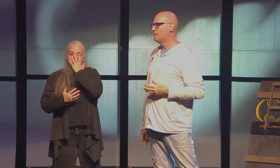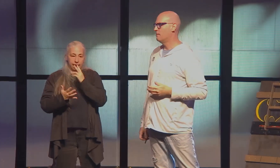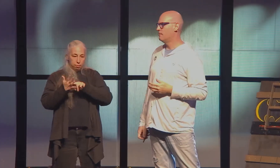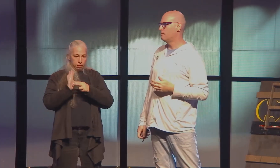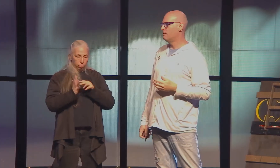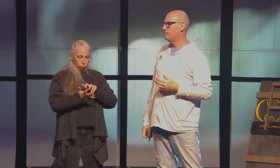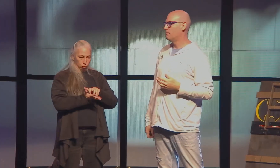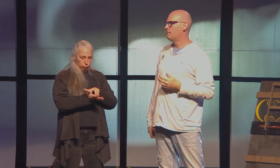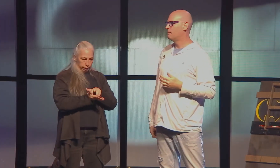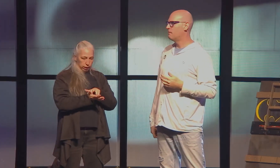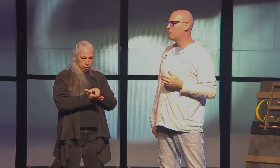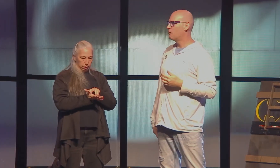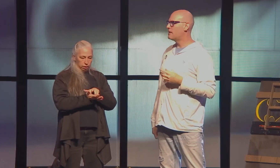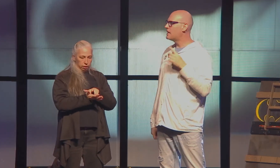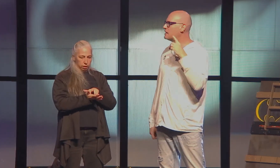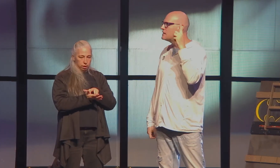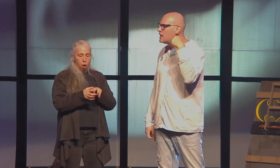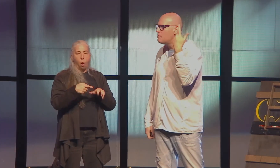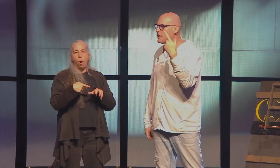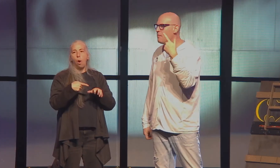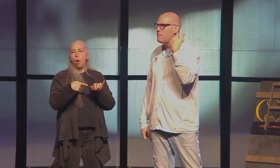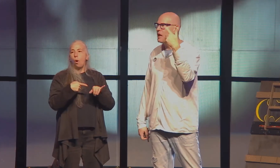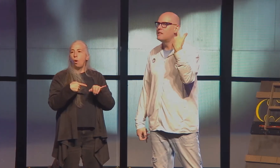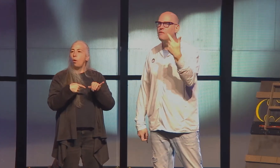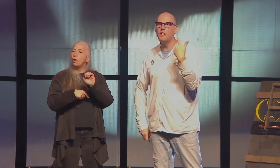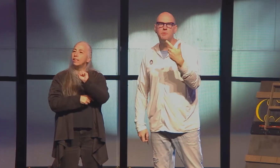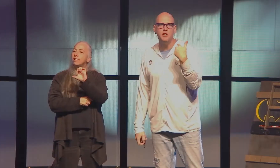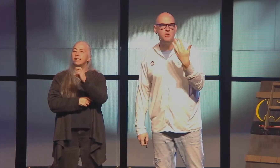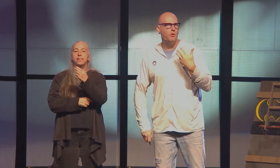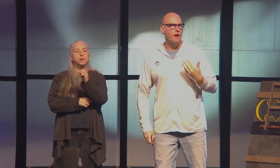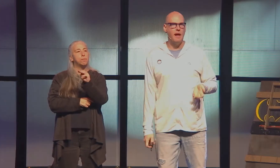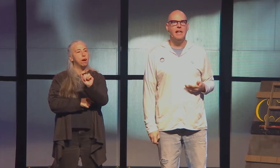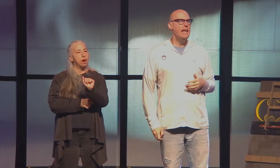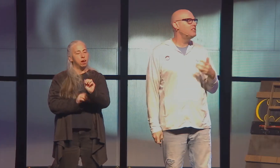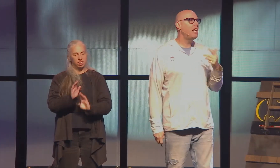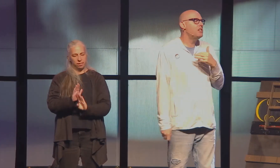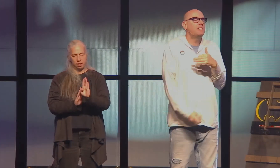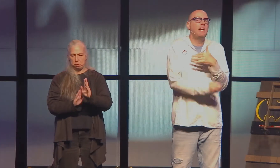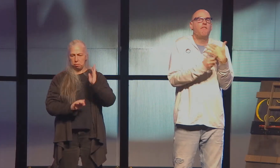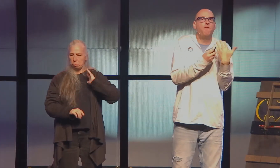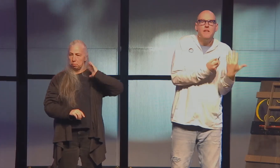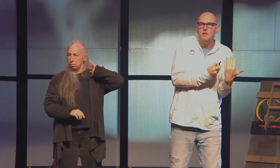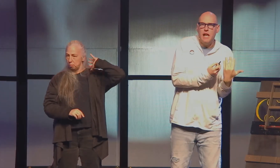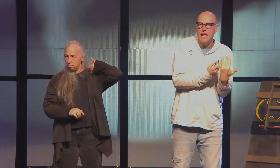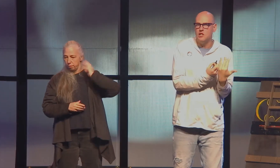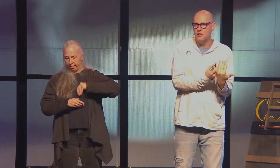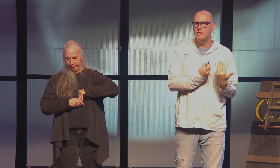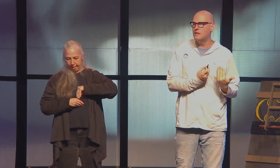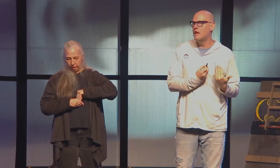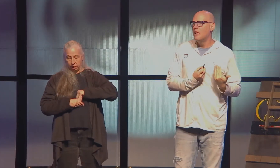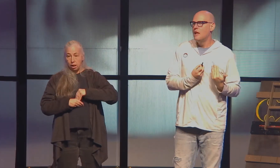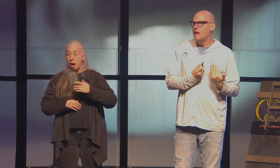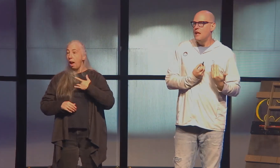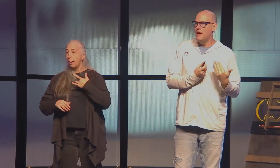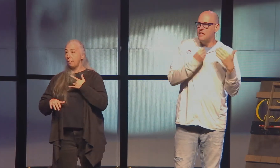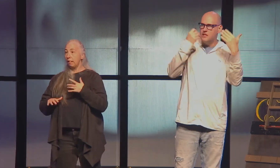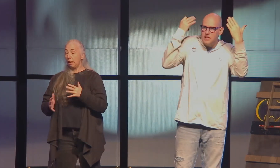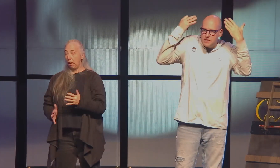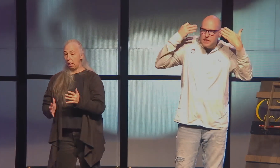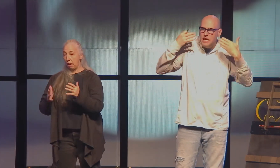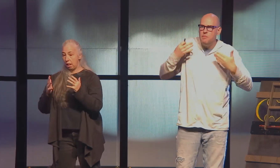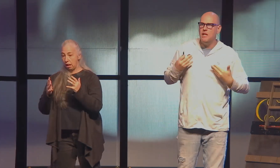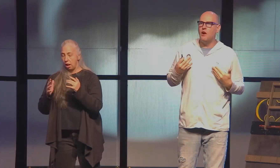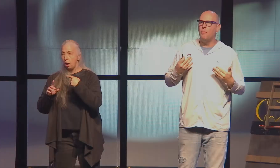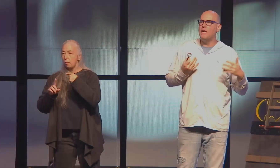weak. Right? That's a schema that maybe got developed in you or I. It's not just that I feel anxious.